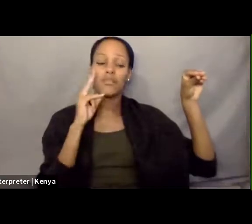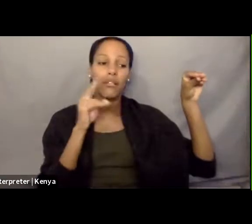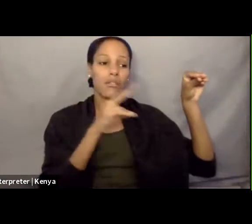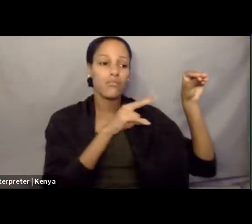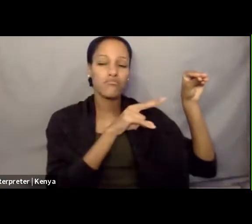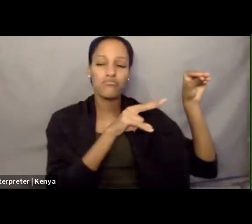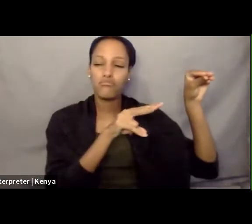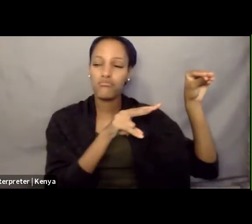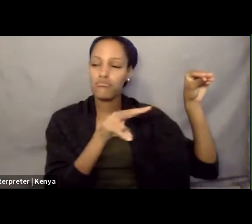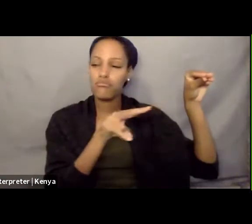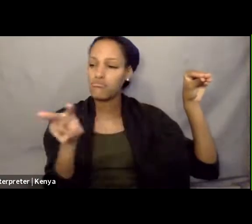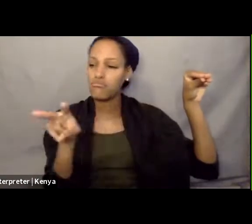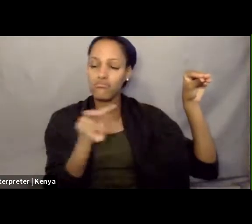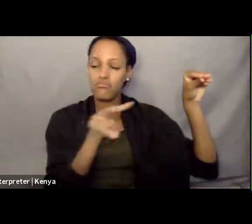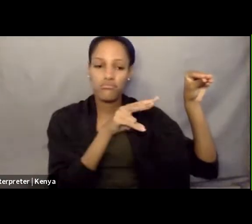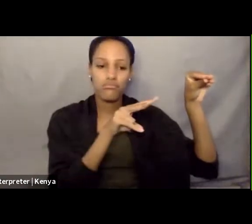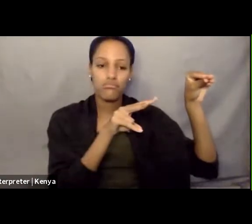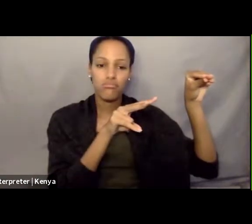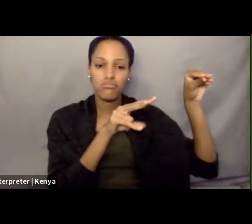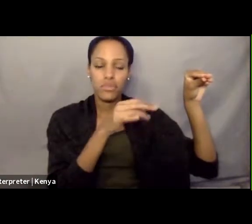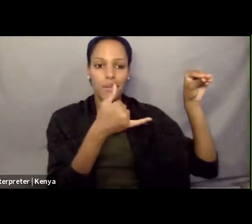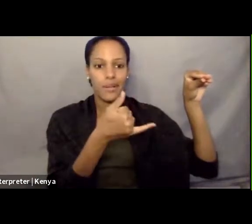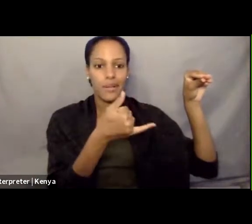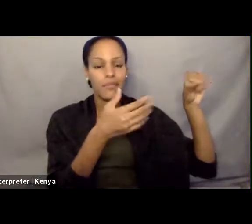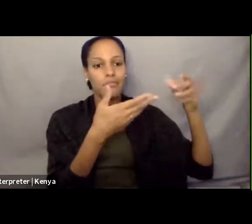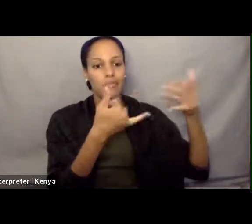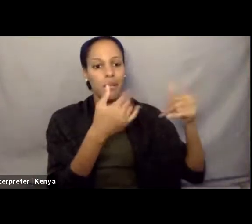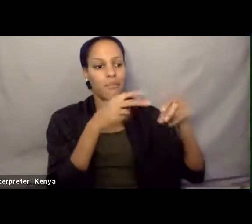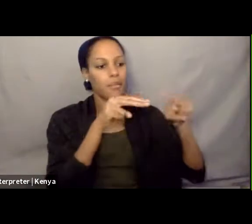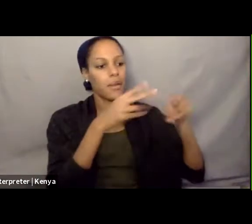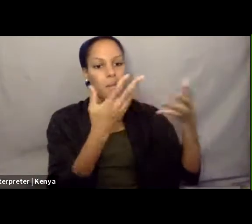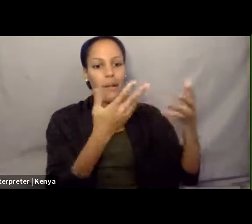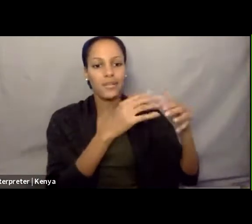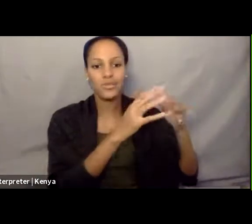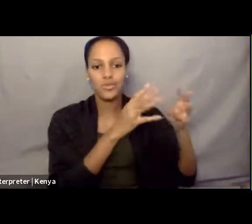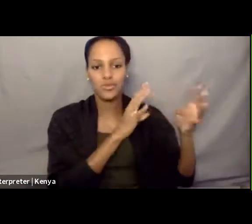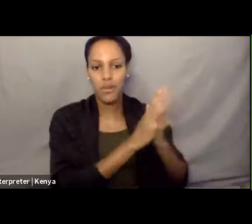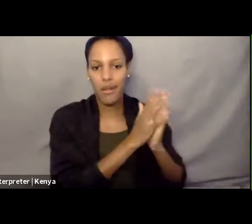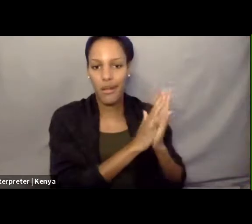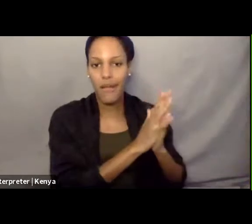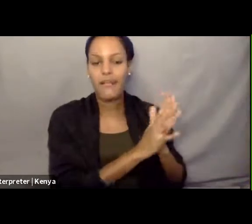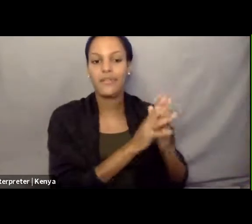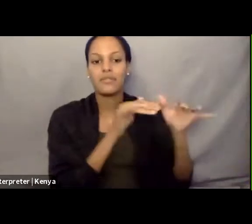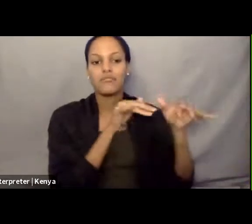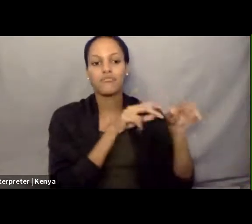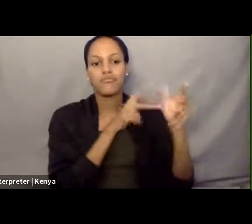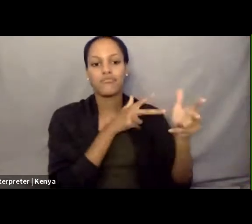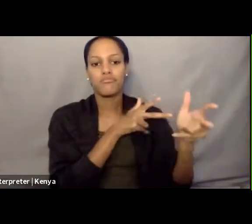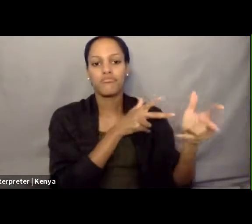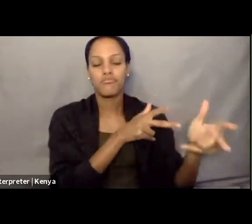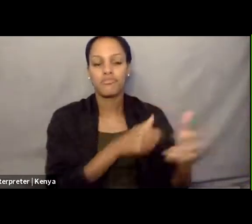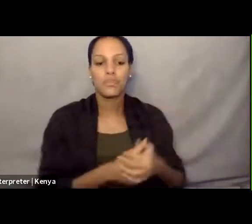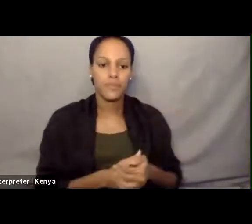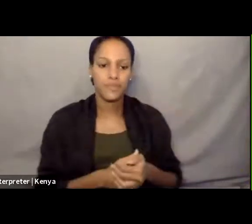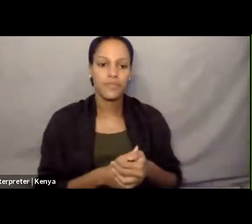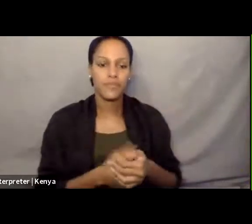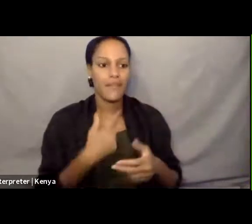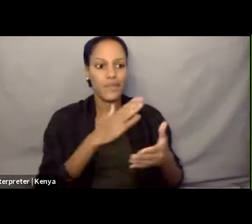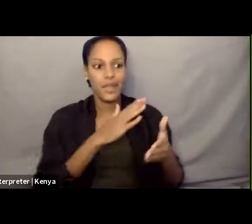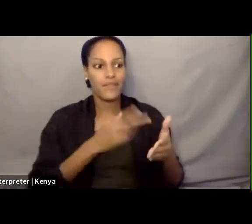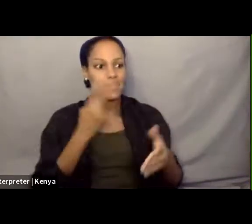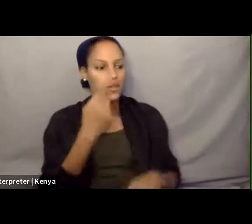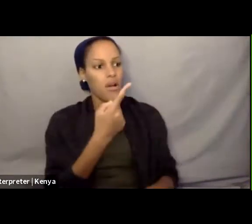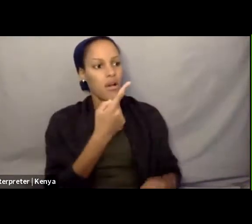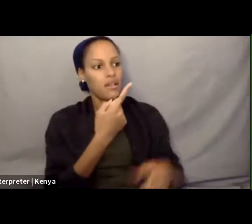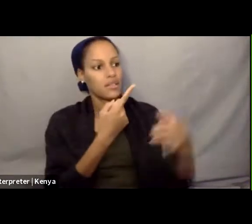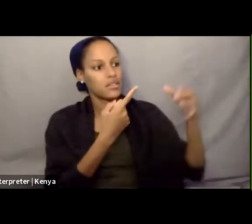jam on the far side of the street, not moving, even as I got directly beneath it. I've never seen one sitting still like that